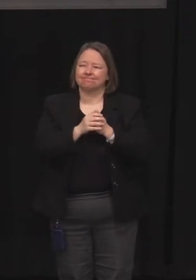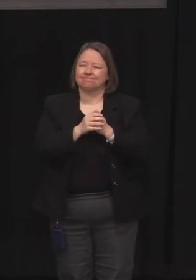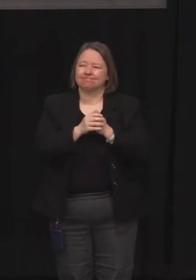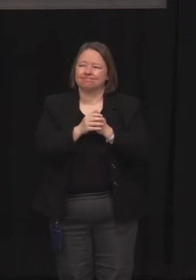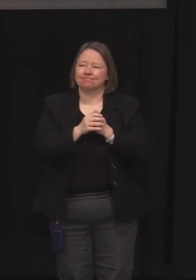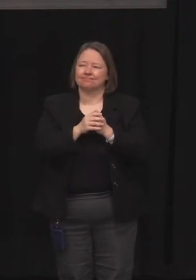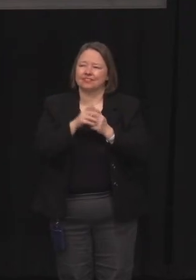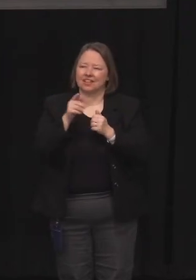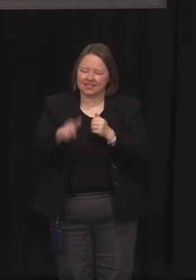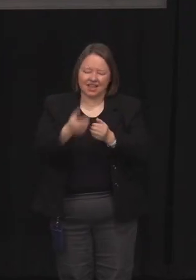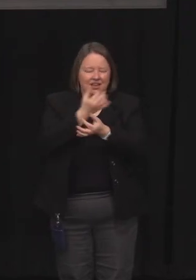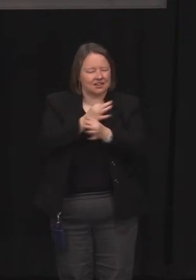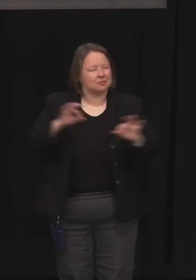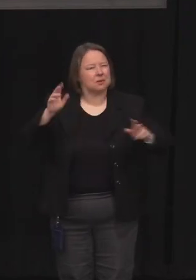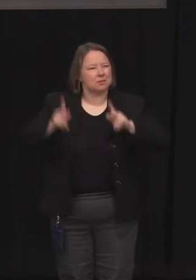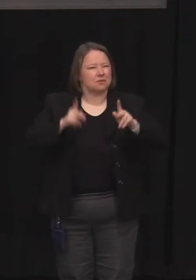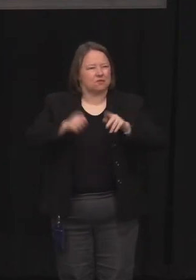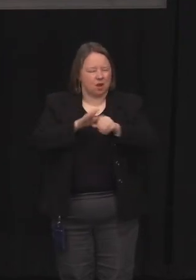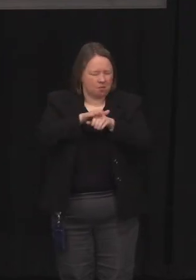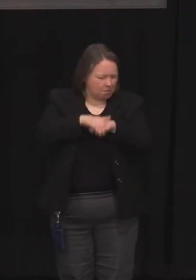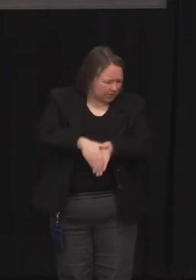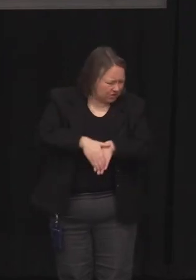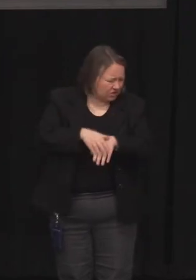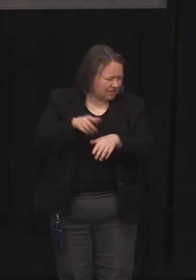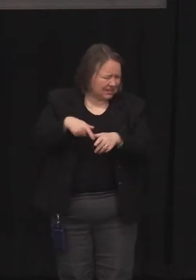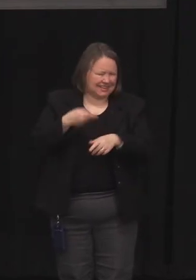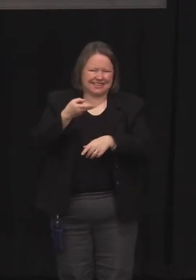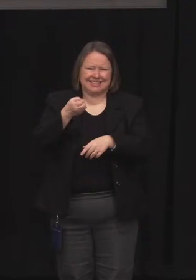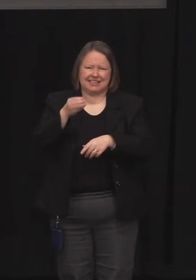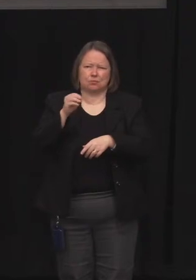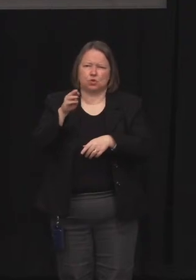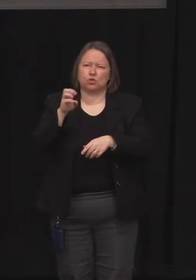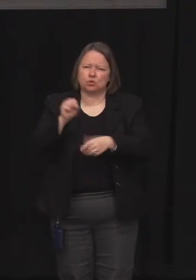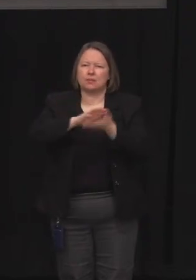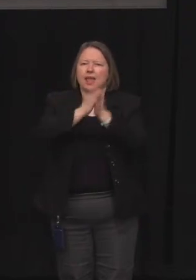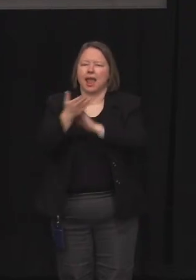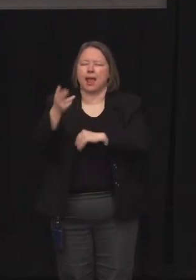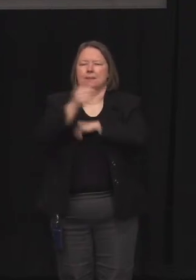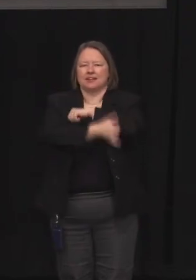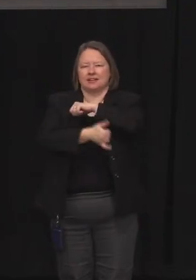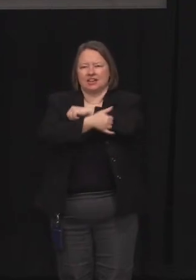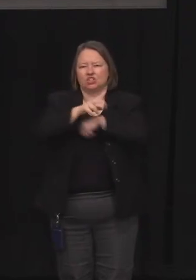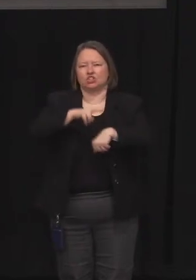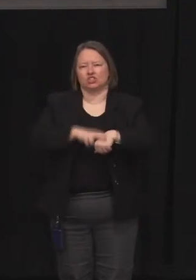the vision that liberated the people from oppression and created the Hebrews into a nation.